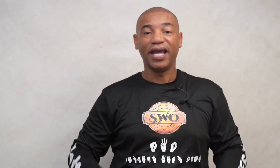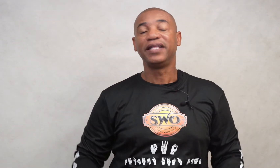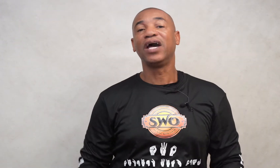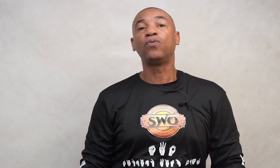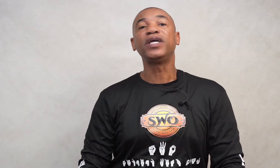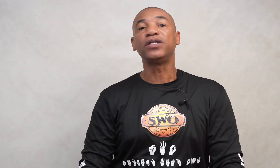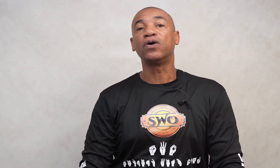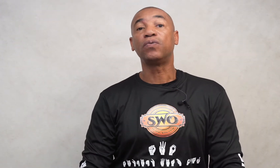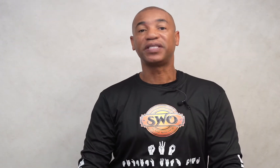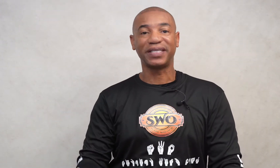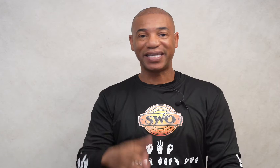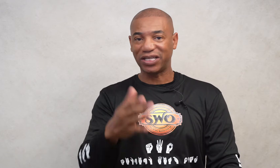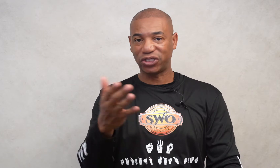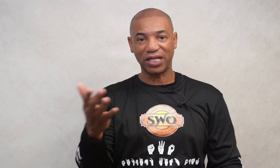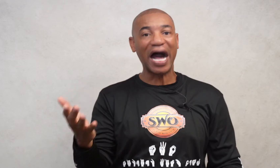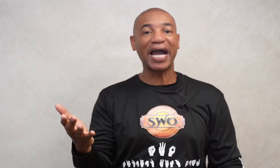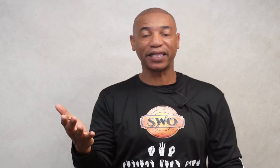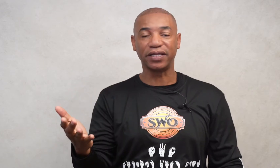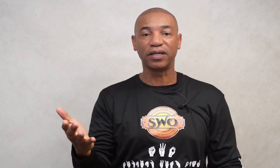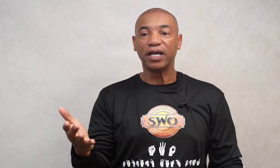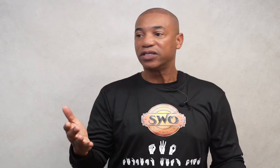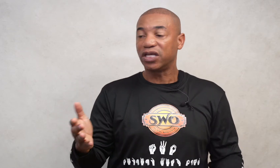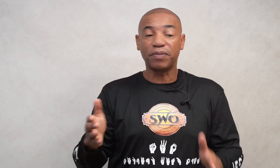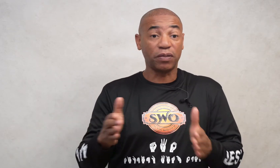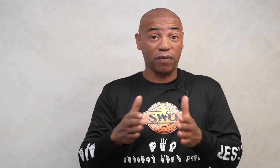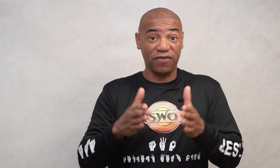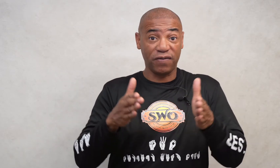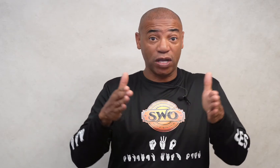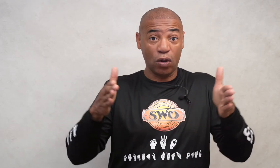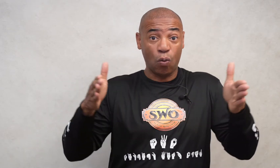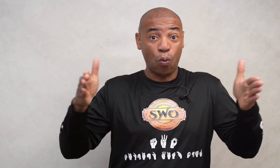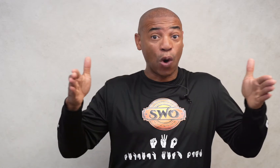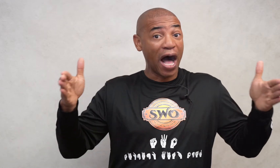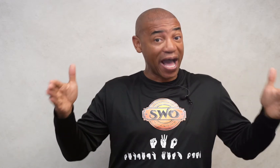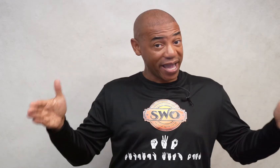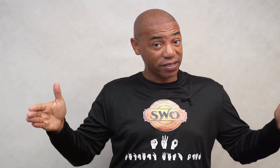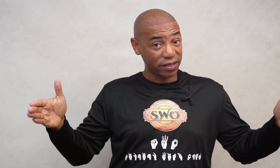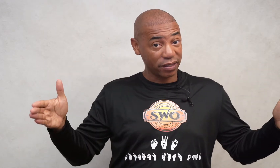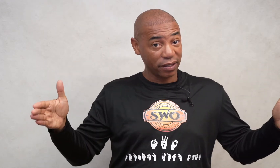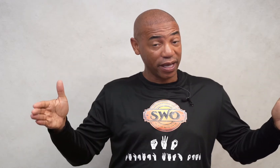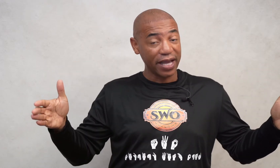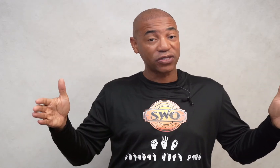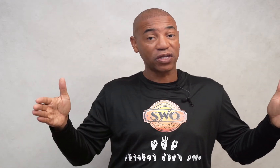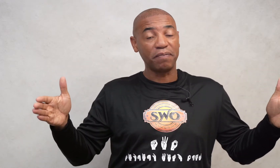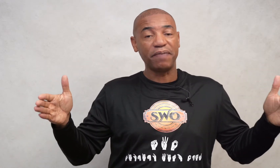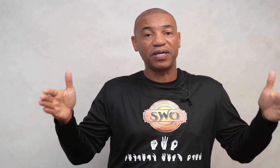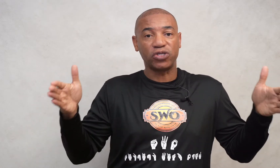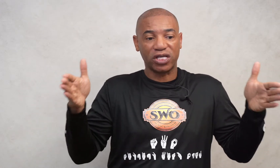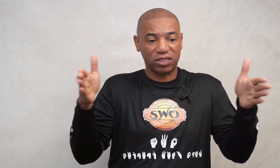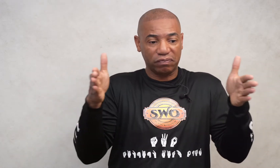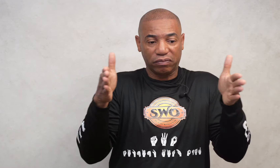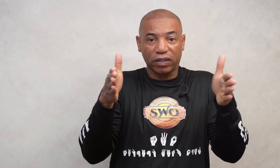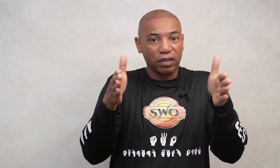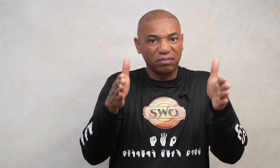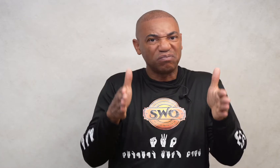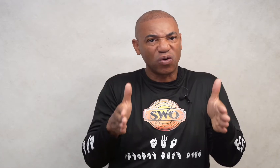Now we know with the kitchen island, some of them are very wide and some may be just more of